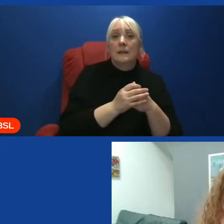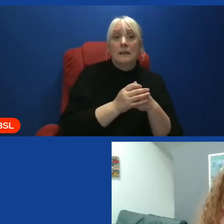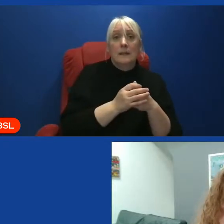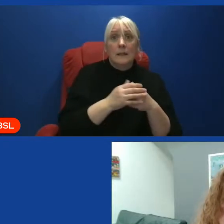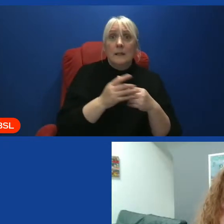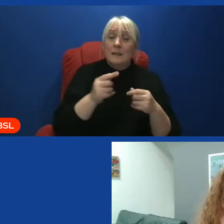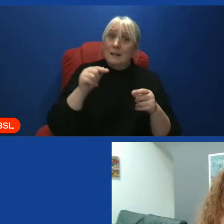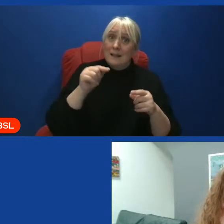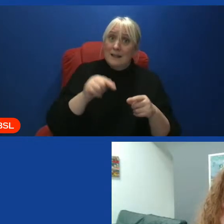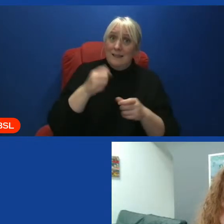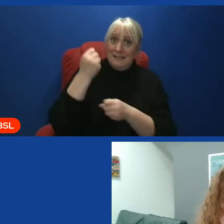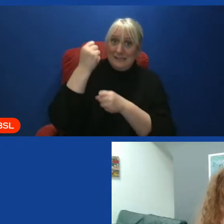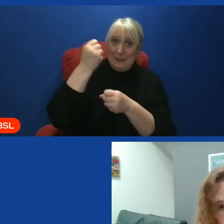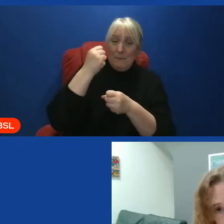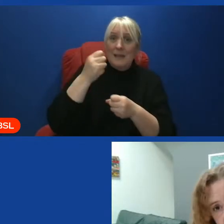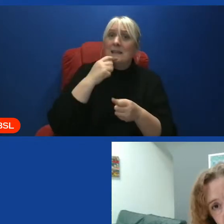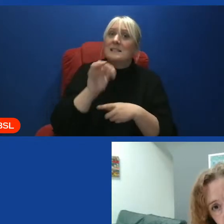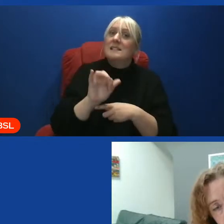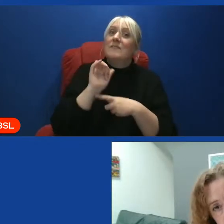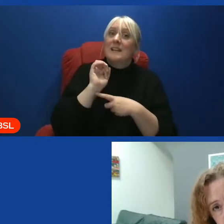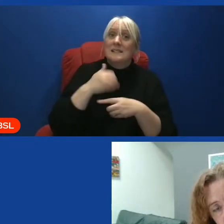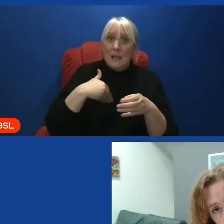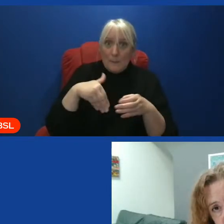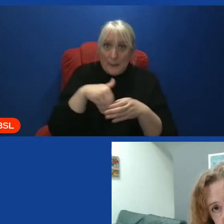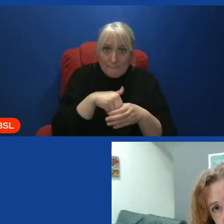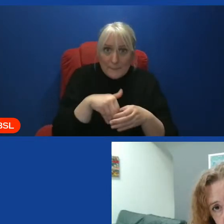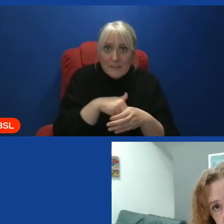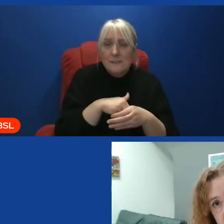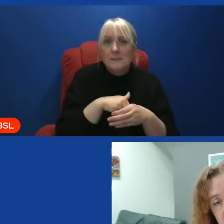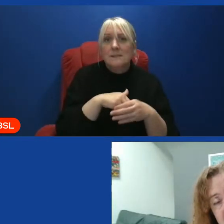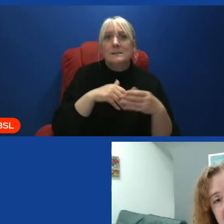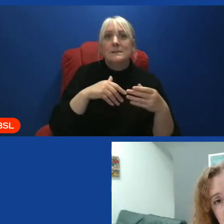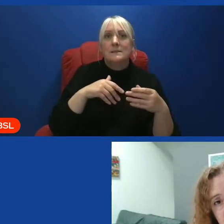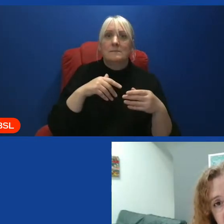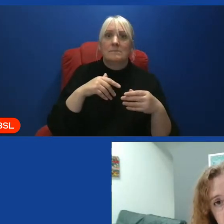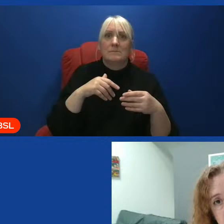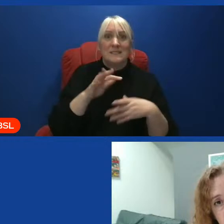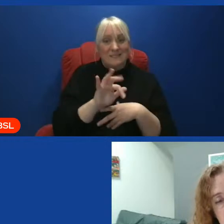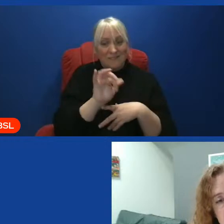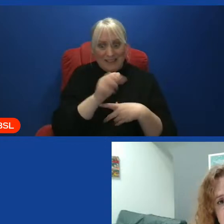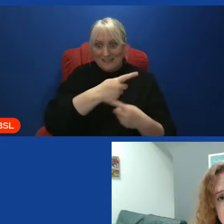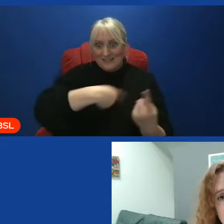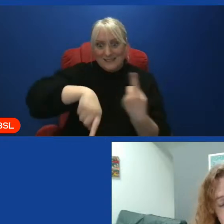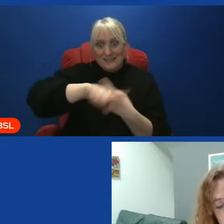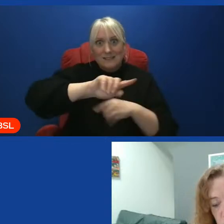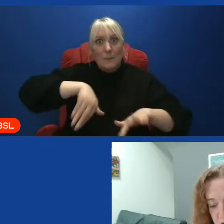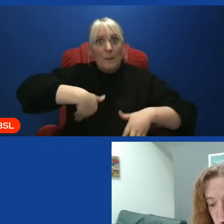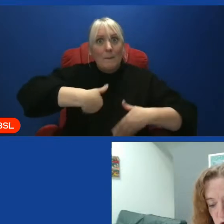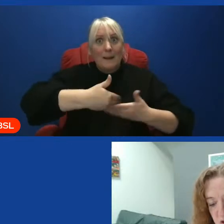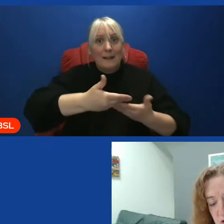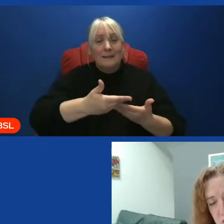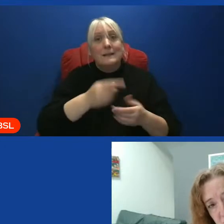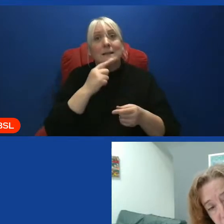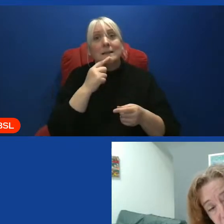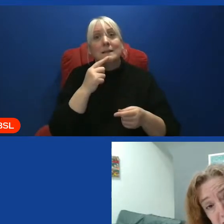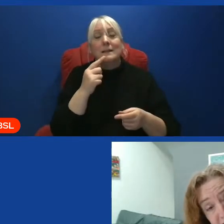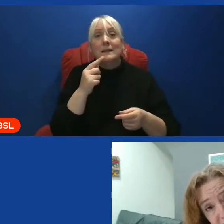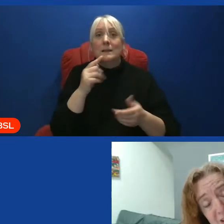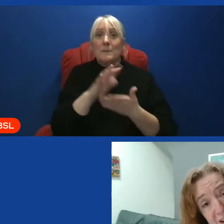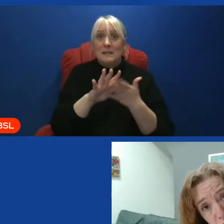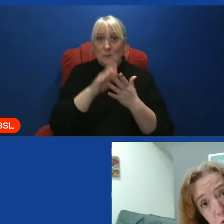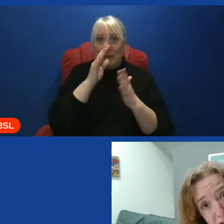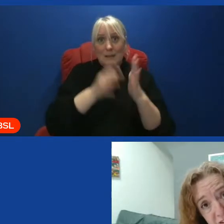that defends our members, defends the public that we serve, and allows us to build a better and stronger social security